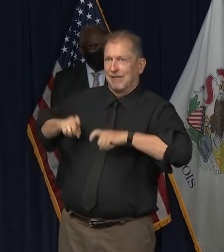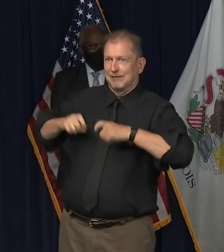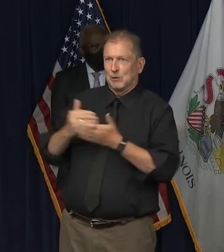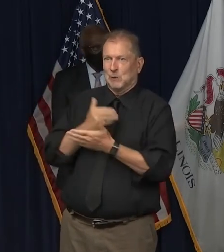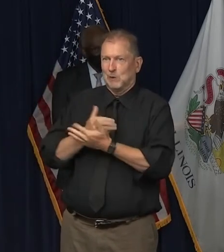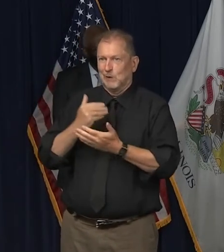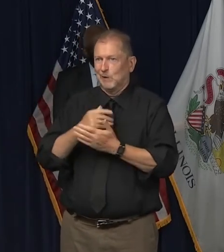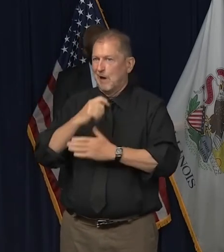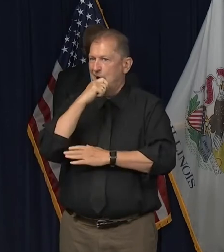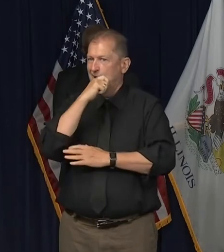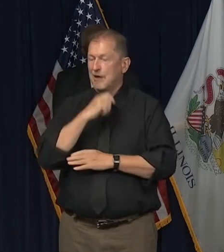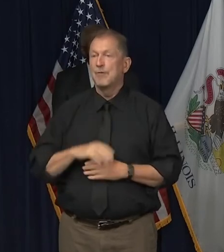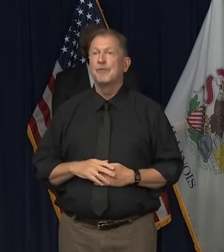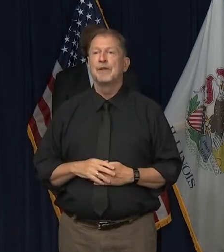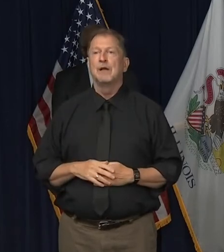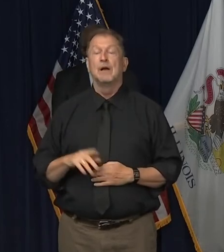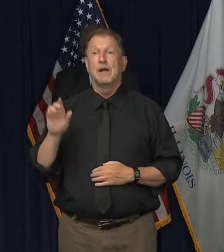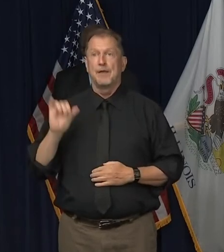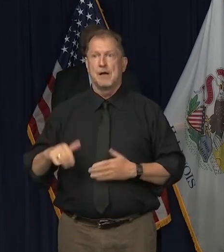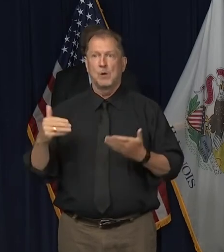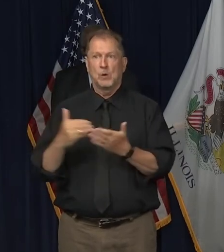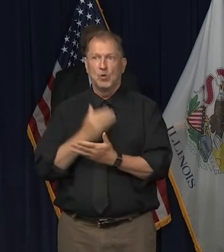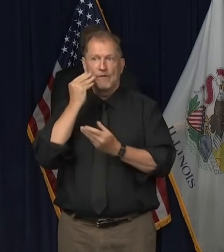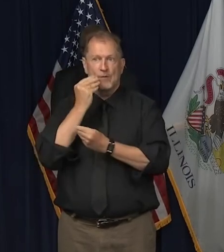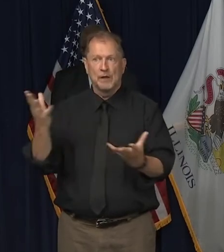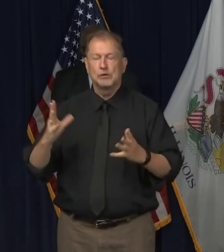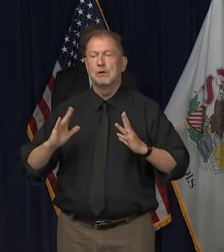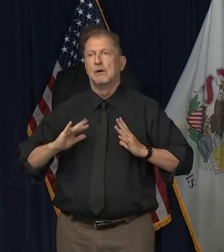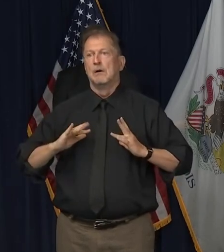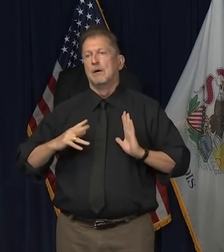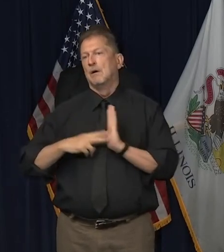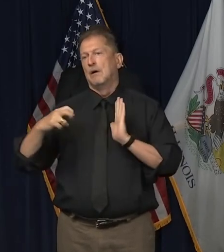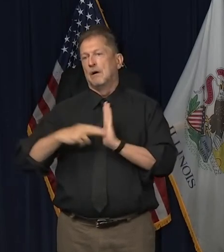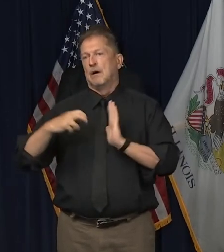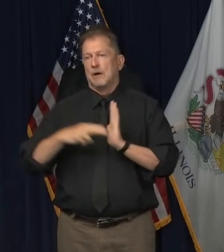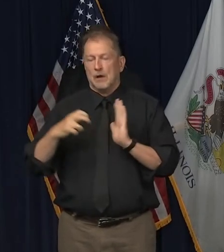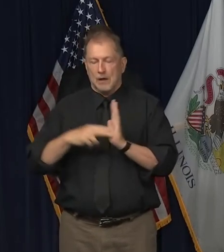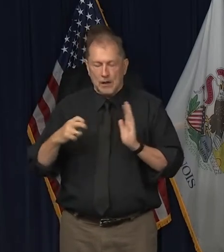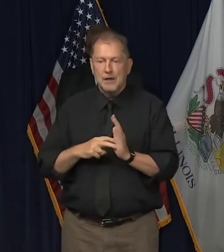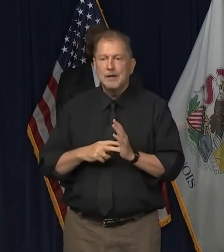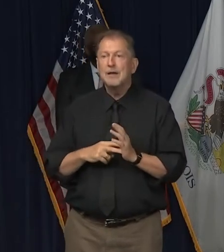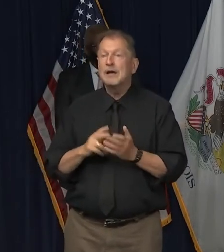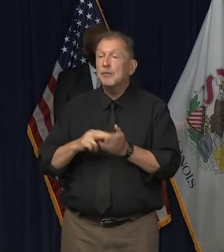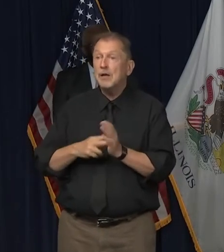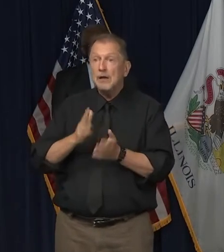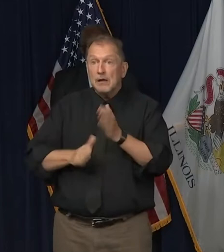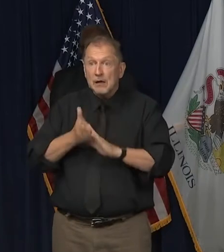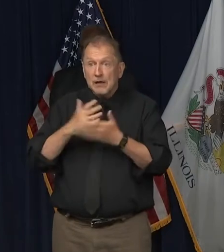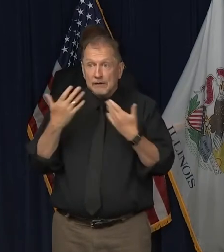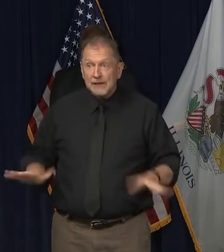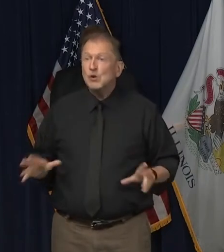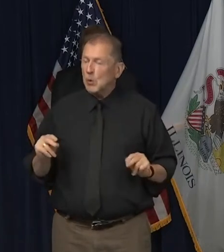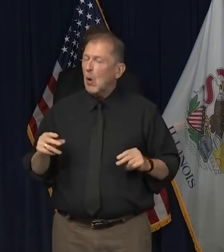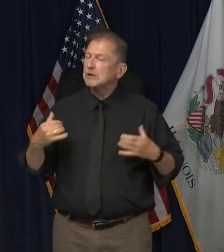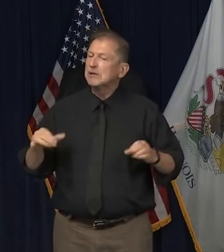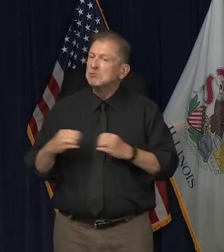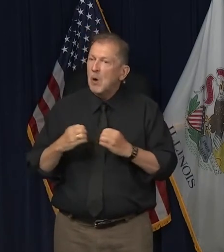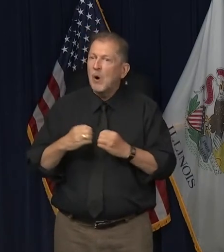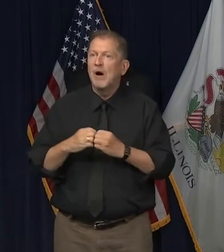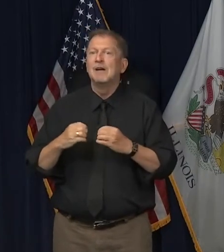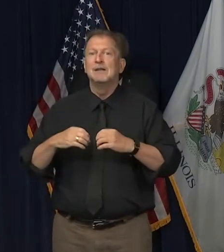These are really tremendous developments. There are milestones yet to achieve, such as even more monitoring